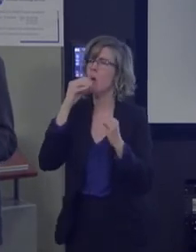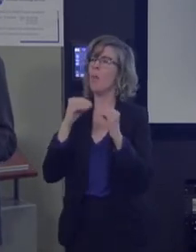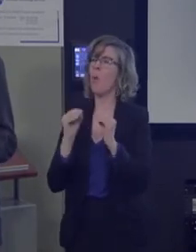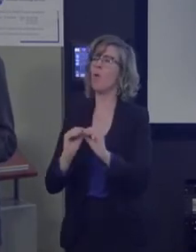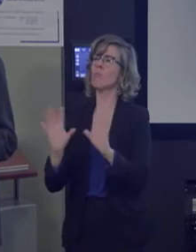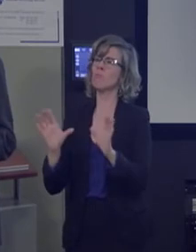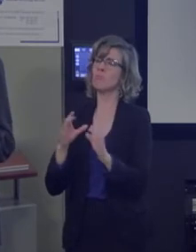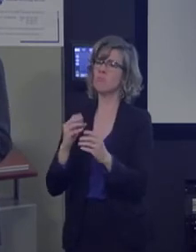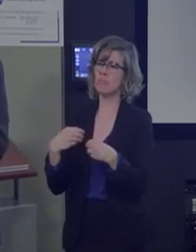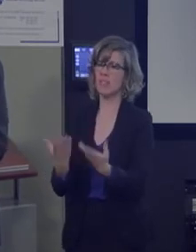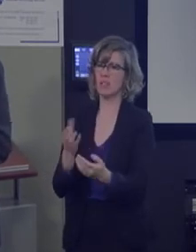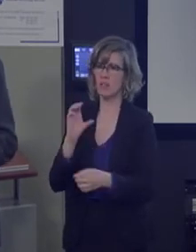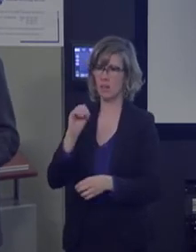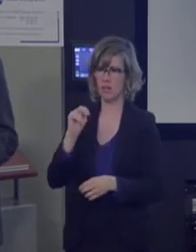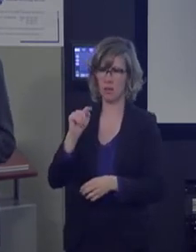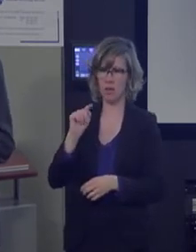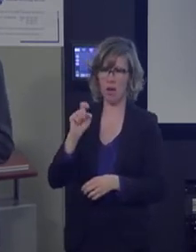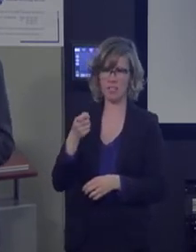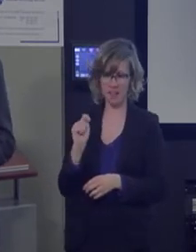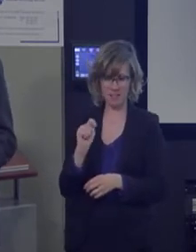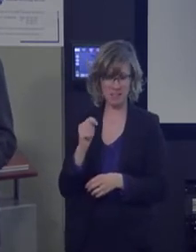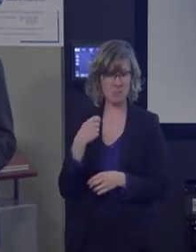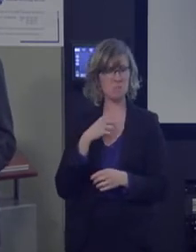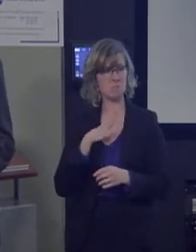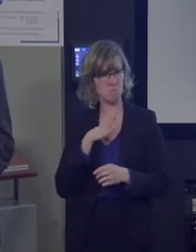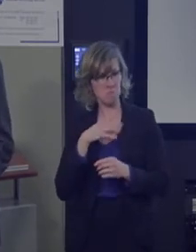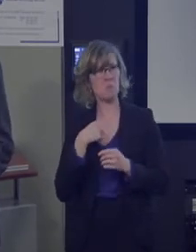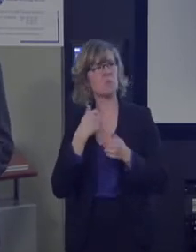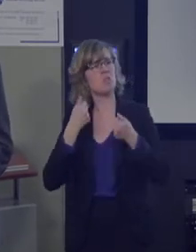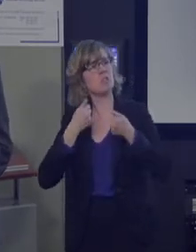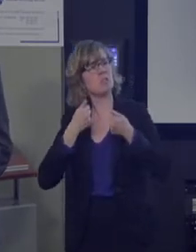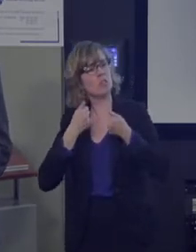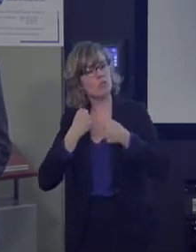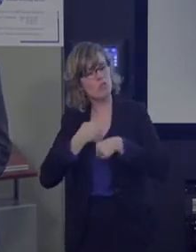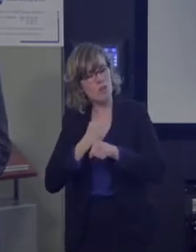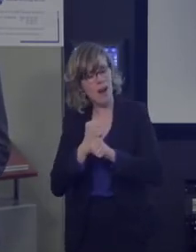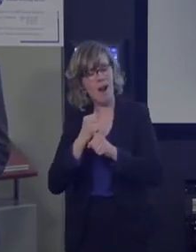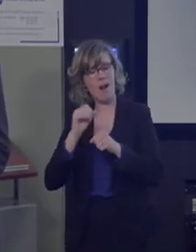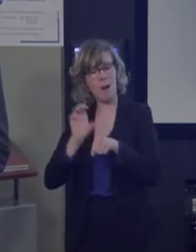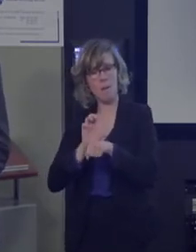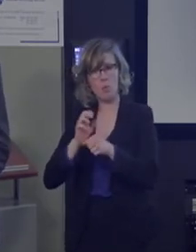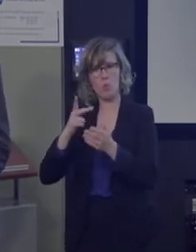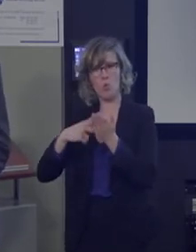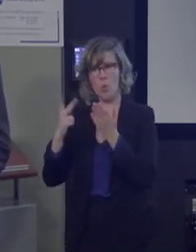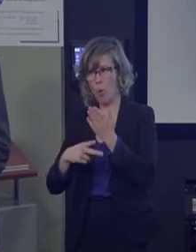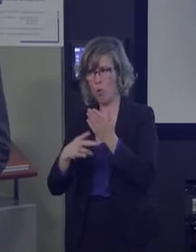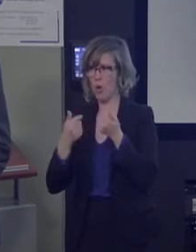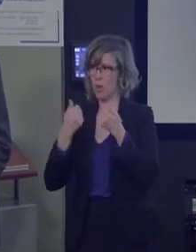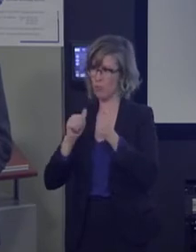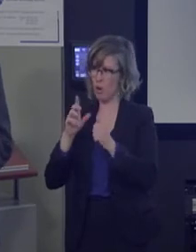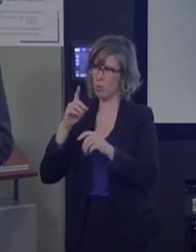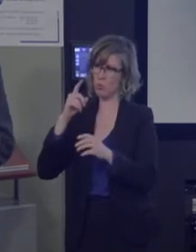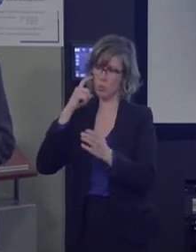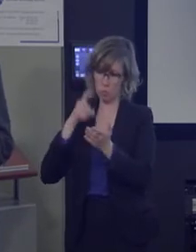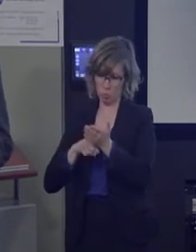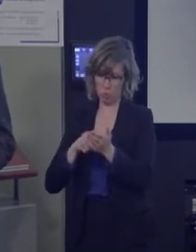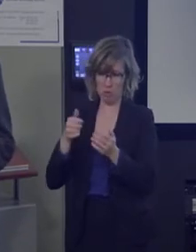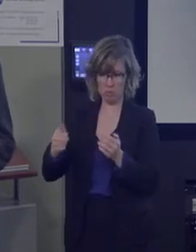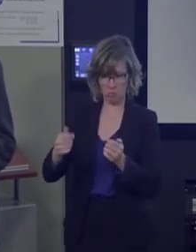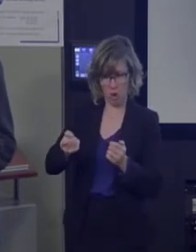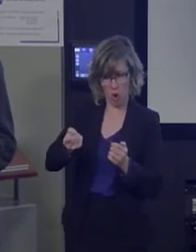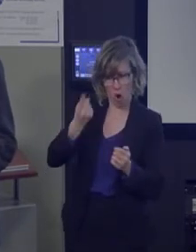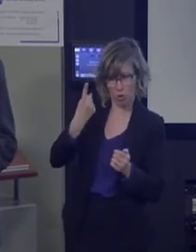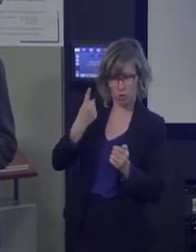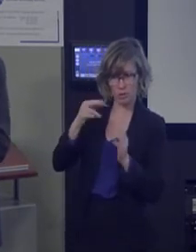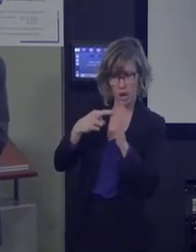So we wrote this computer program to try to diagnose the extent to which children have mastered each of these rules, and then we adapt the